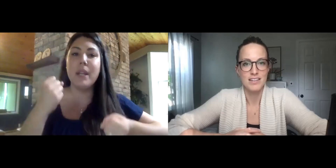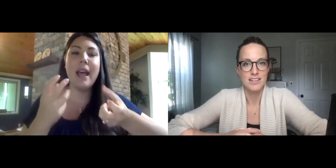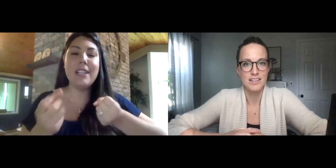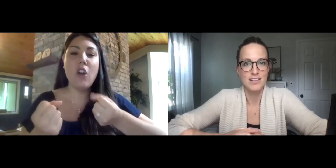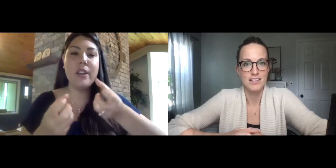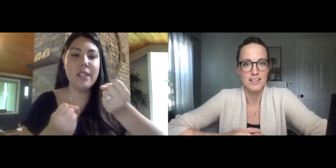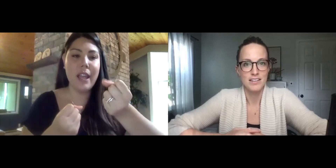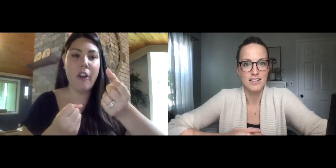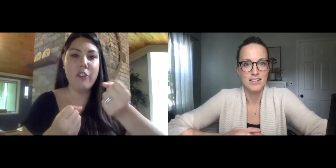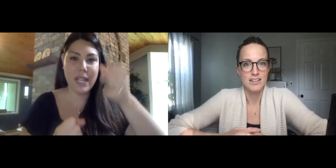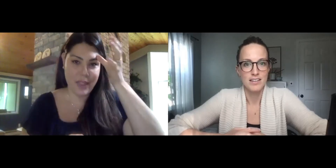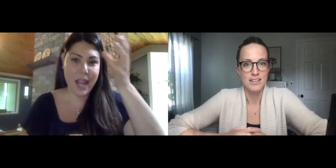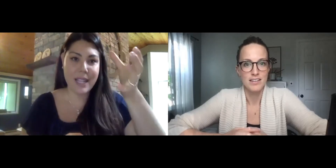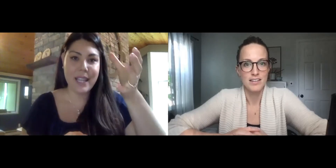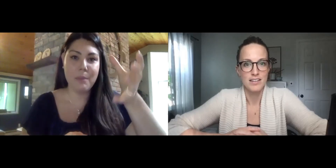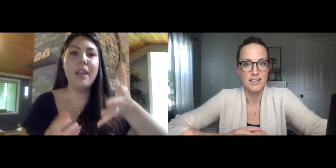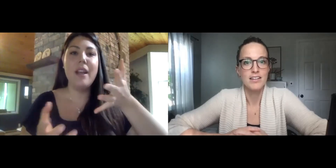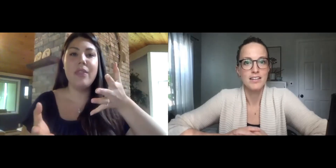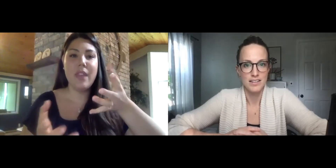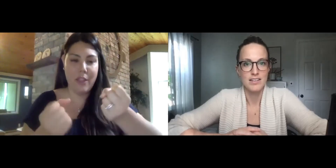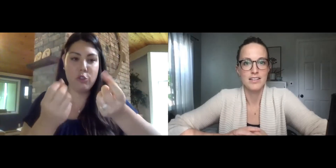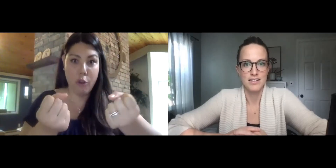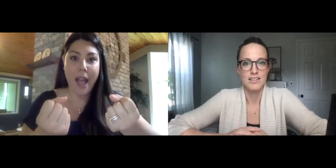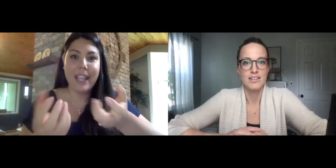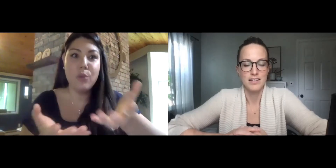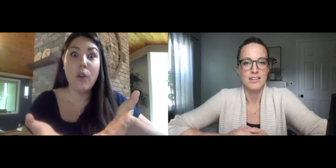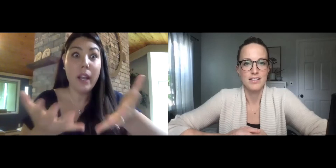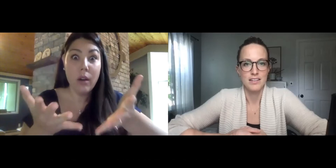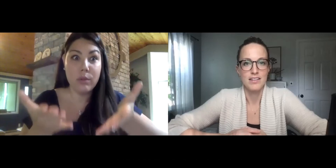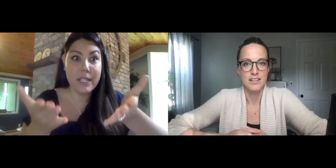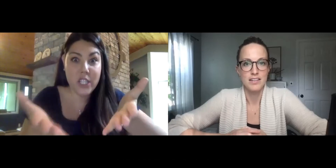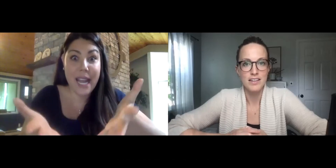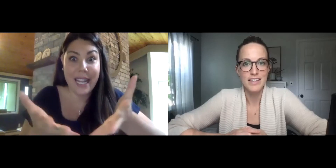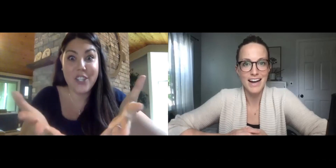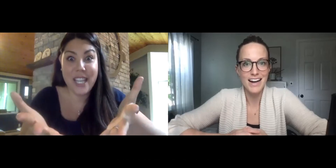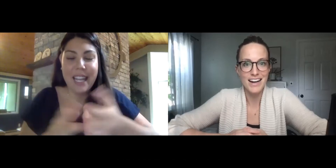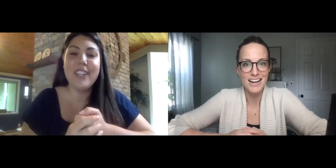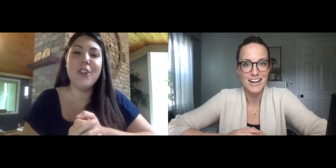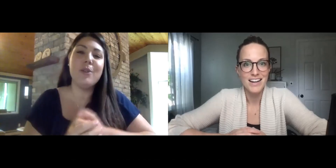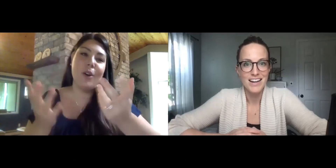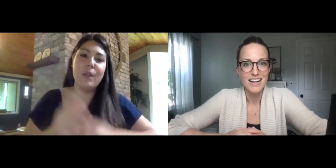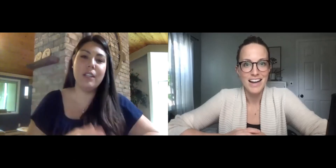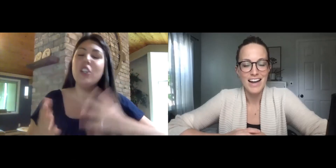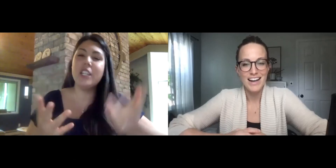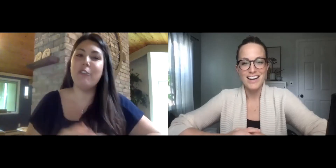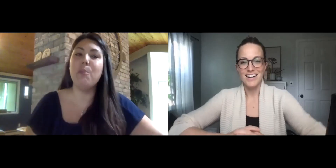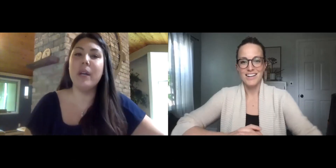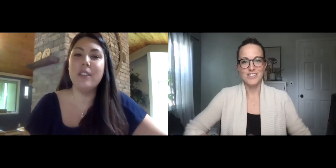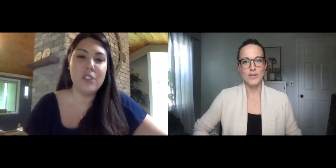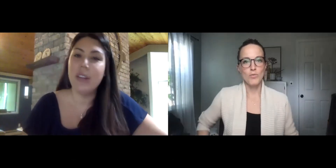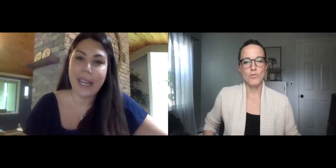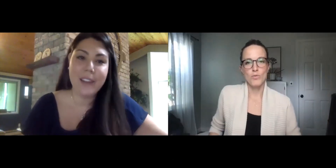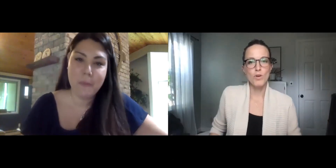different. But as long as they are understanding the concept and they're trying, like, oh, she's getting it. Yeah. So it could look different,